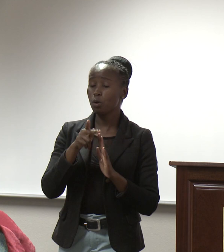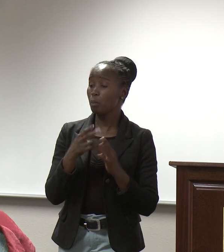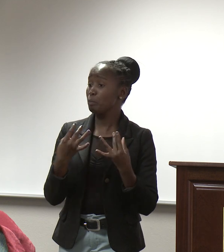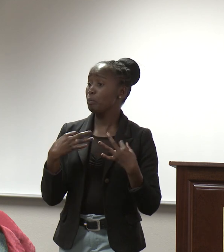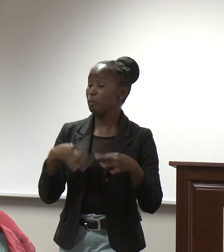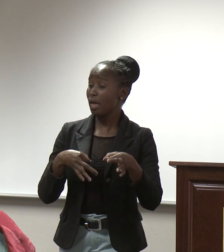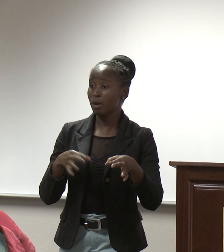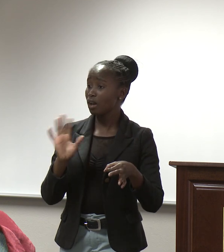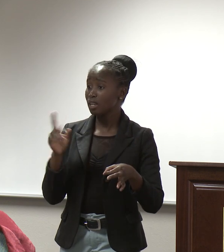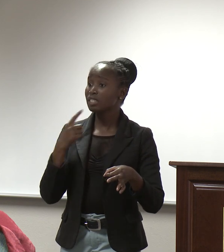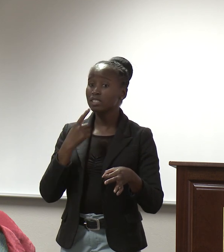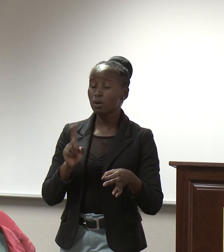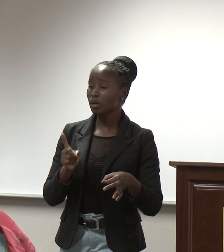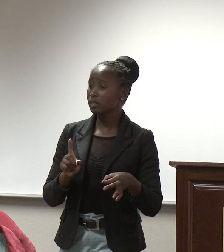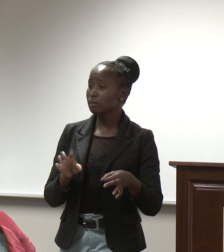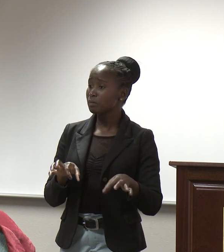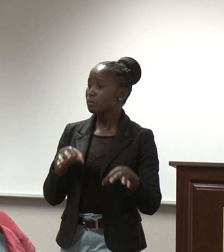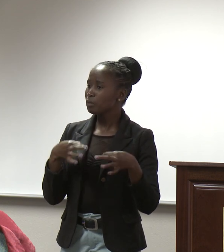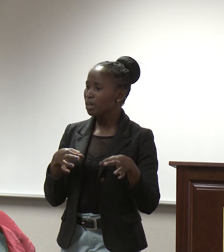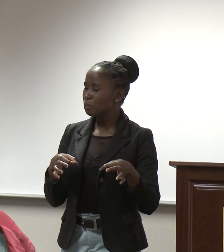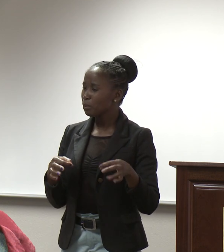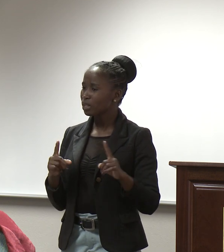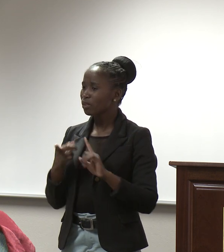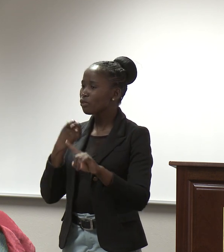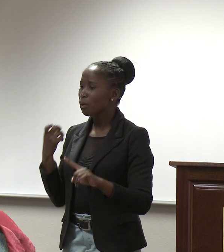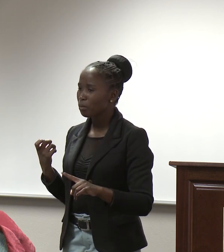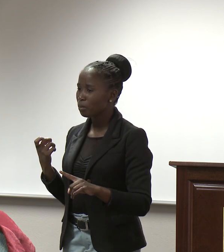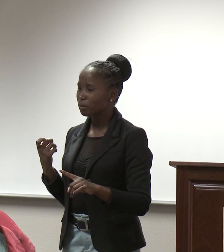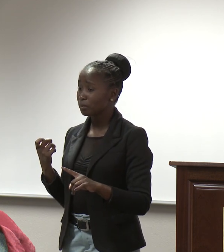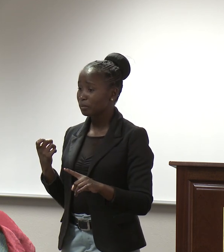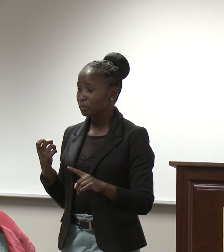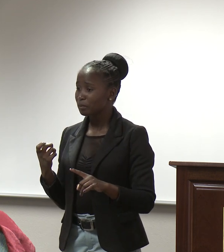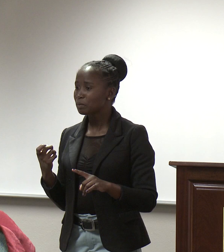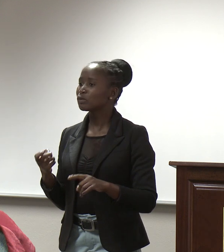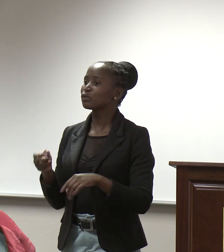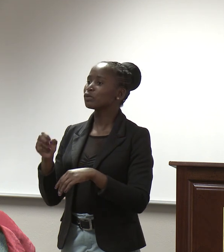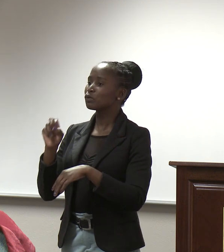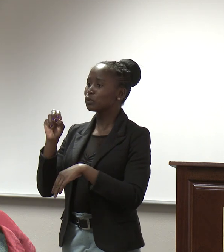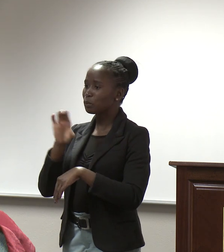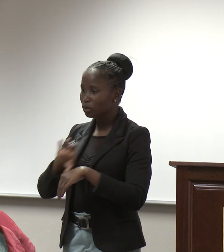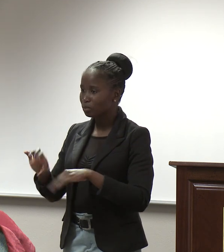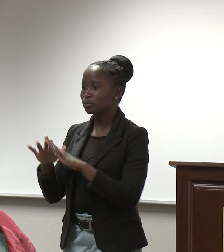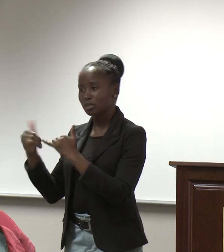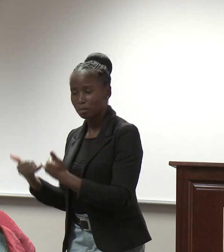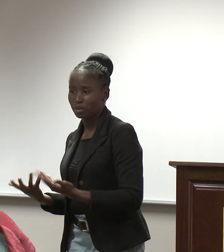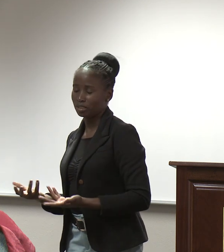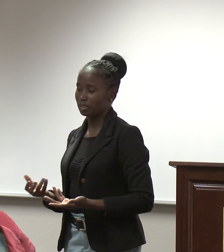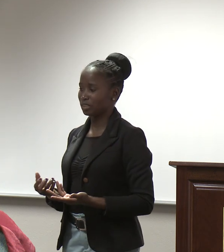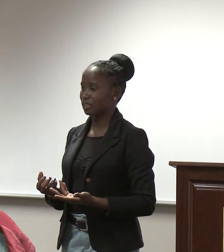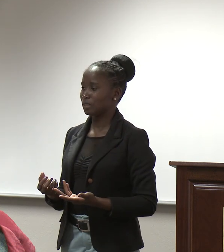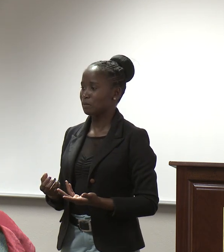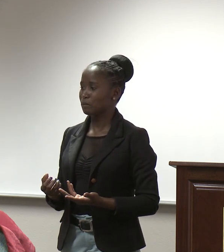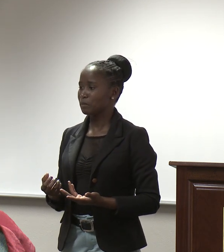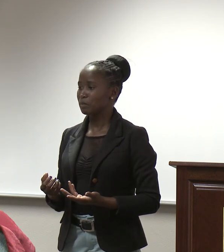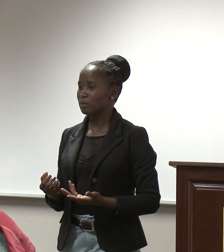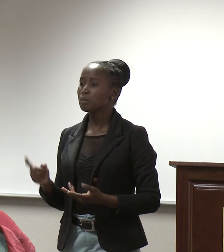papers from the think tanks, Accenture, McKinsey, and so on. It's not novel. Modi in India